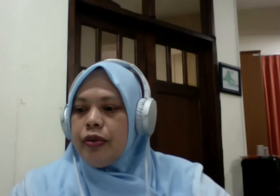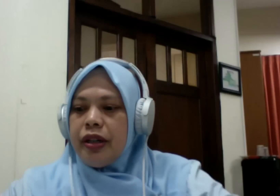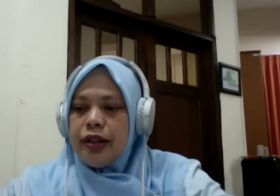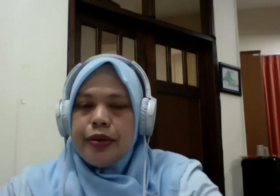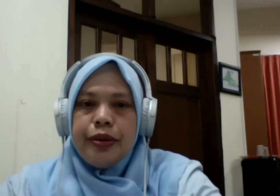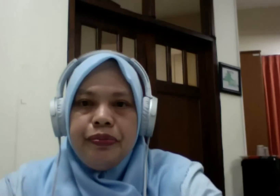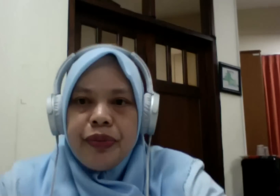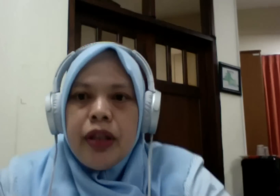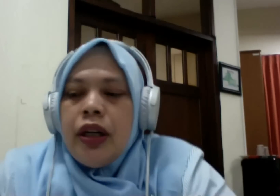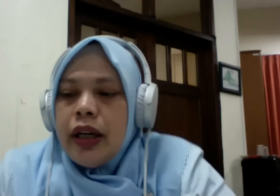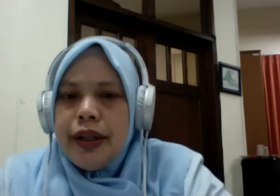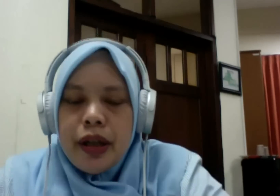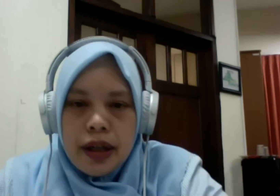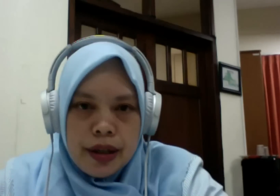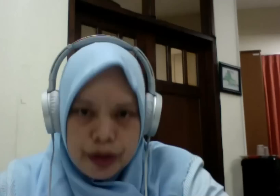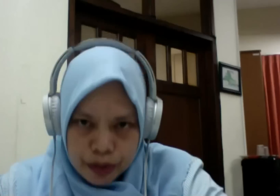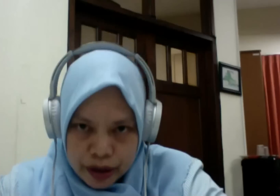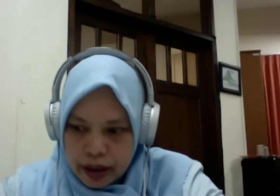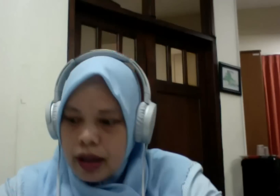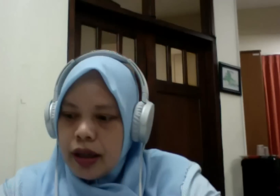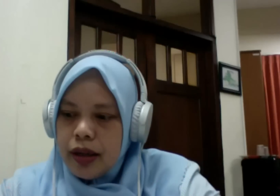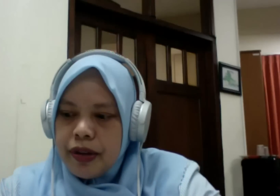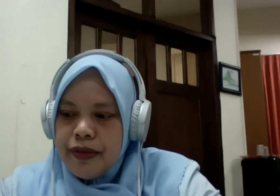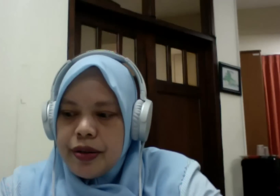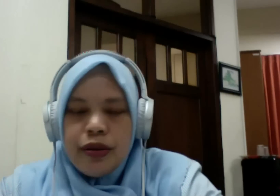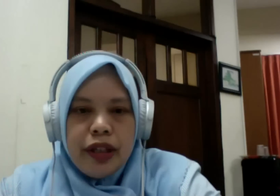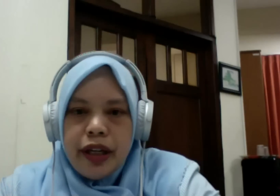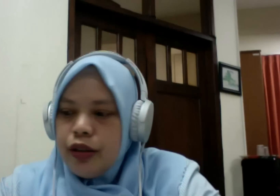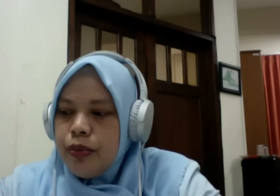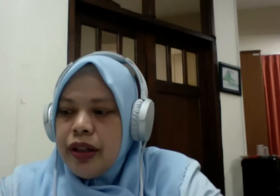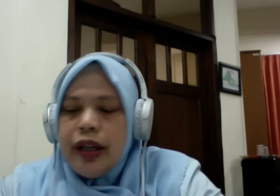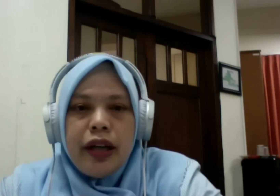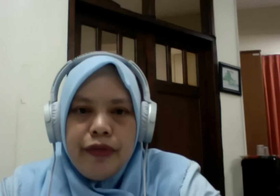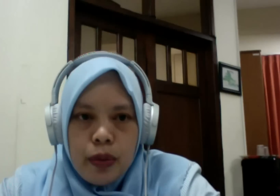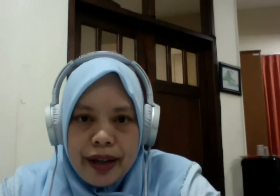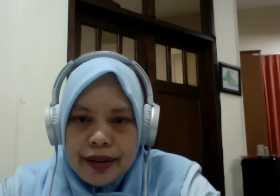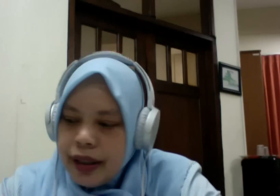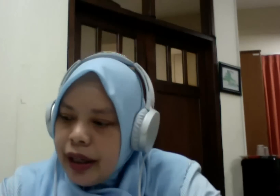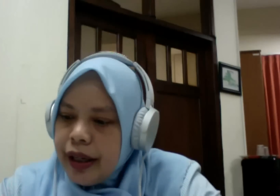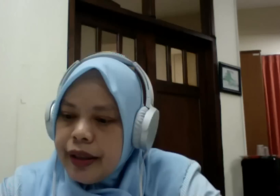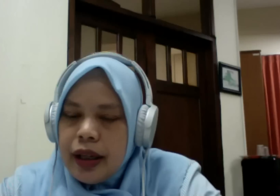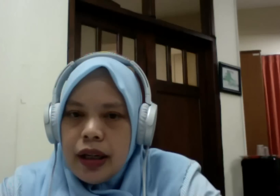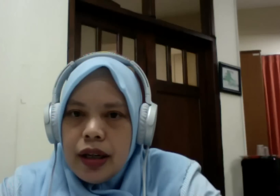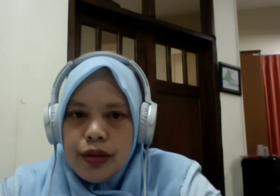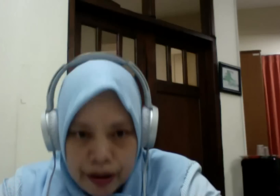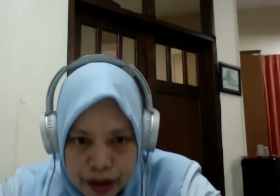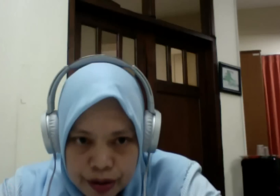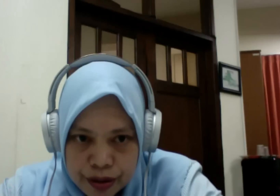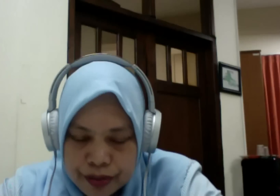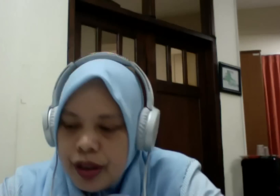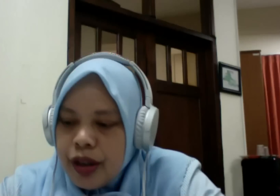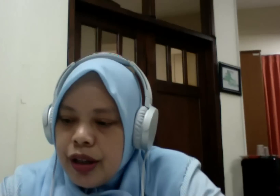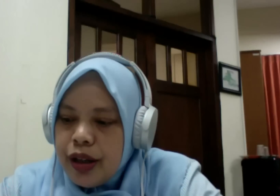warahmatullahi wabarakatuh. And good morning, Professor Goodley. Good morning, everyone. And good